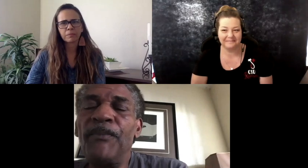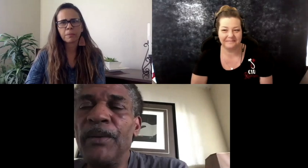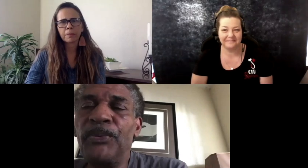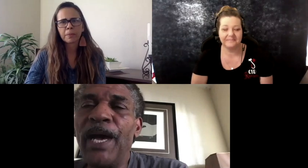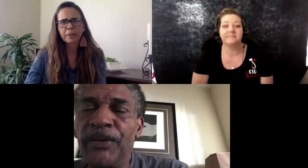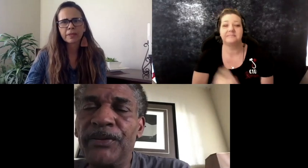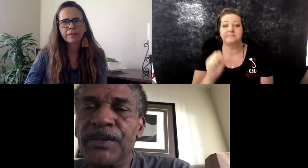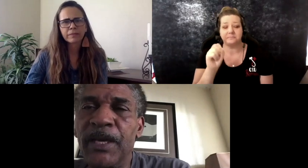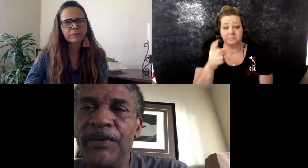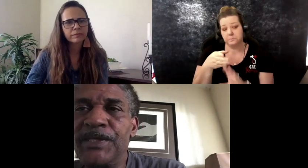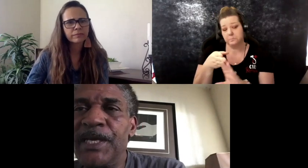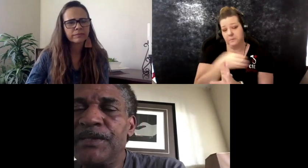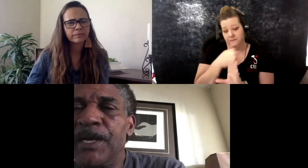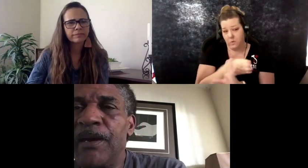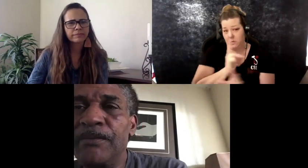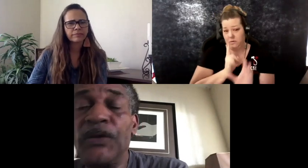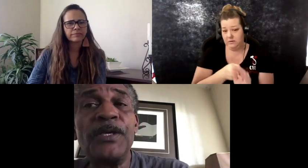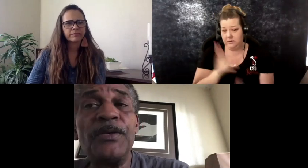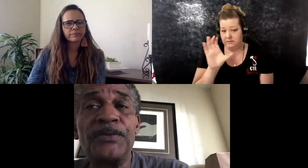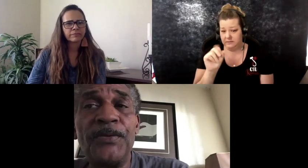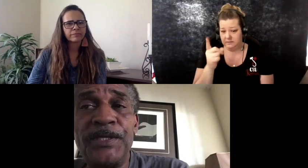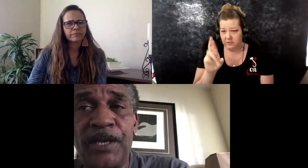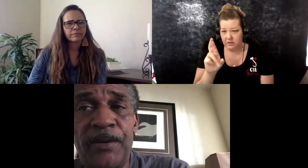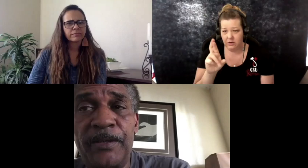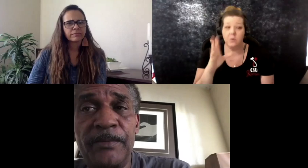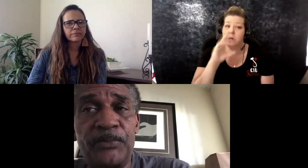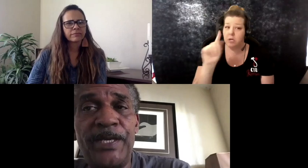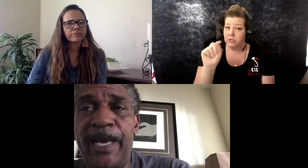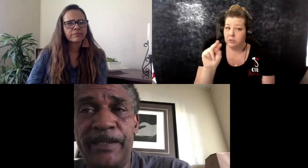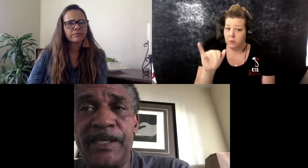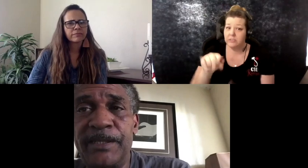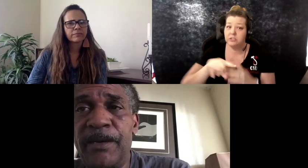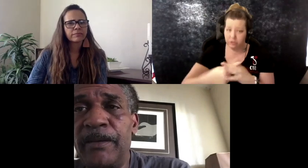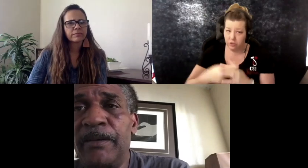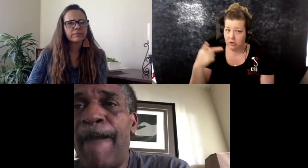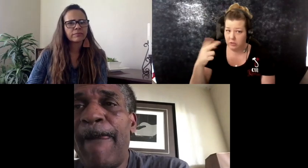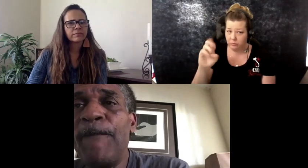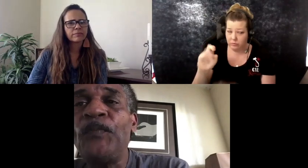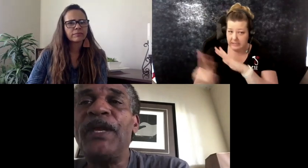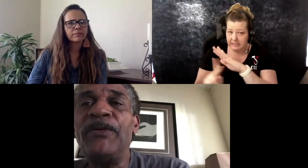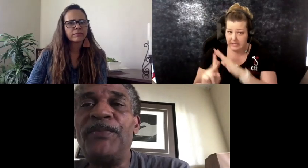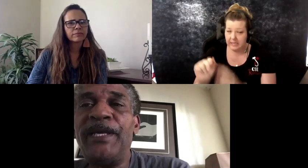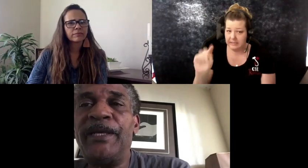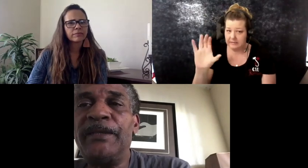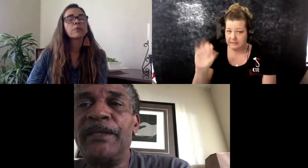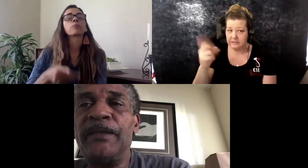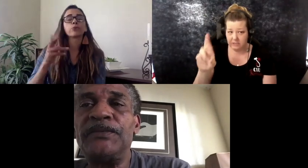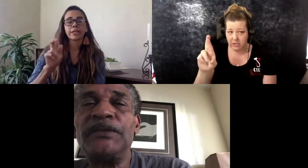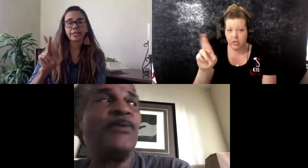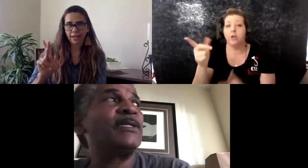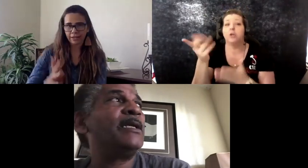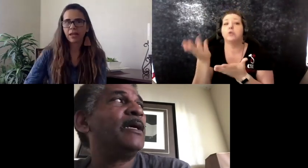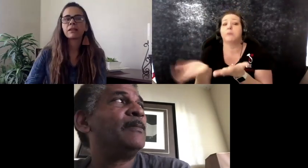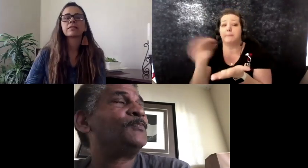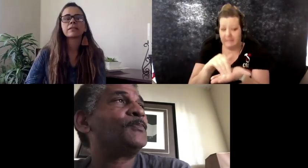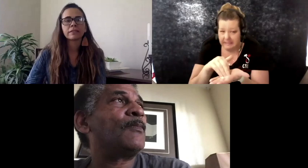Yeah, prior to coming to CSDR, well, you know, Tony started pre-K at CSDR. He repeated it. He